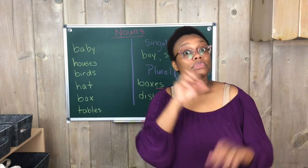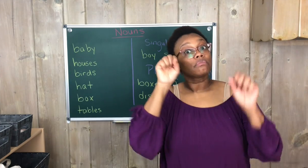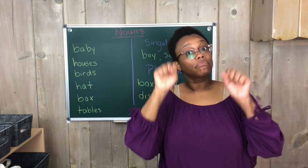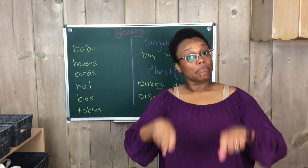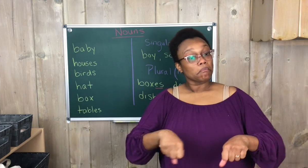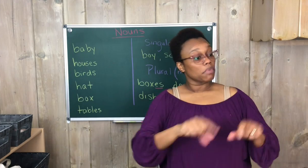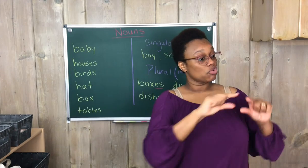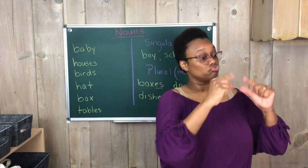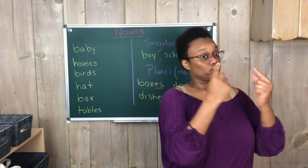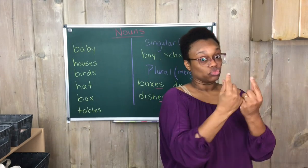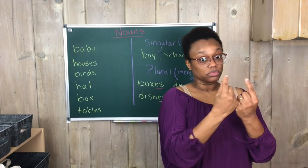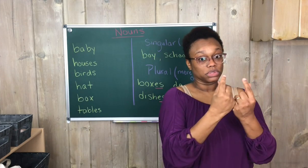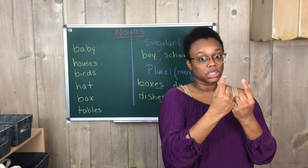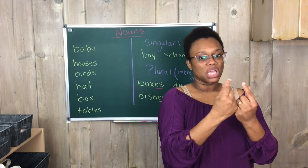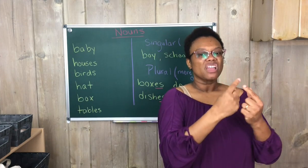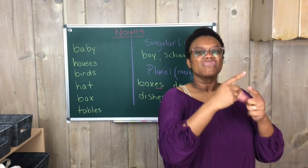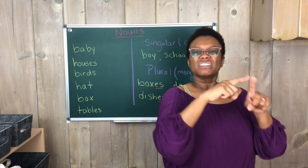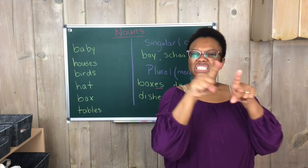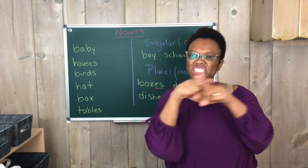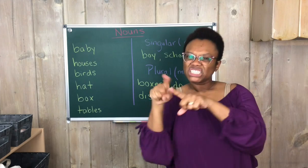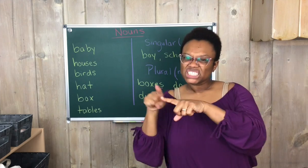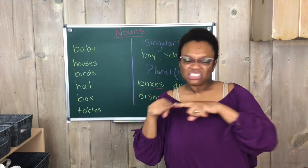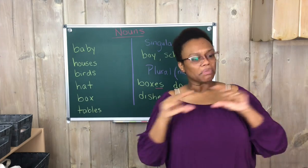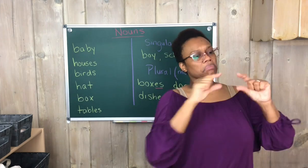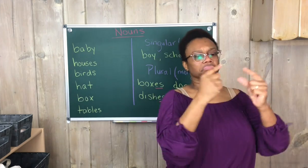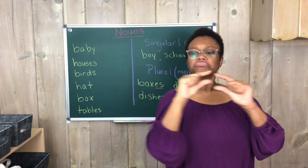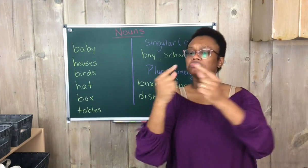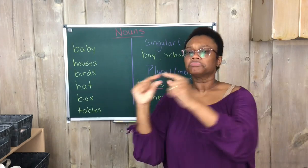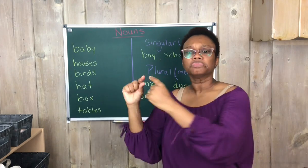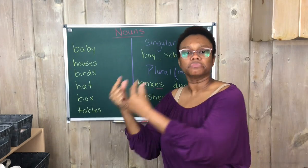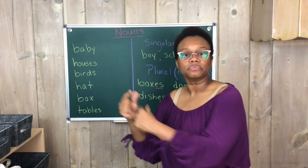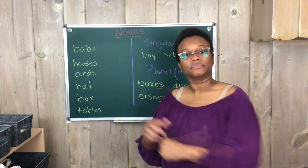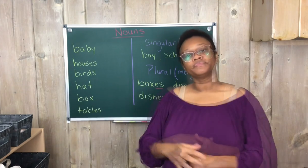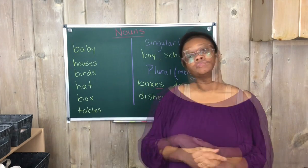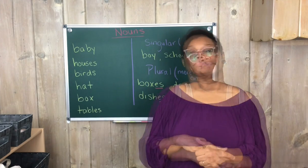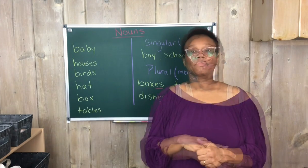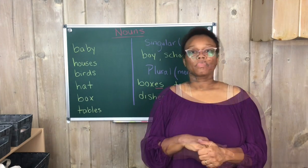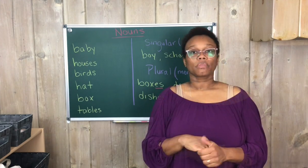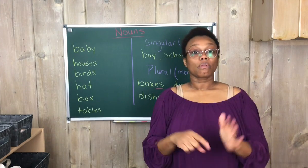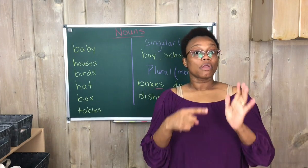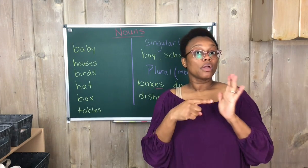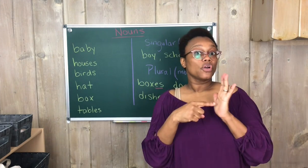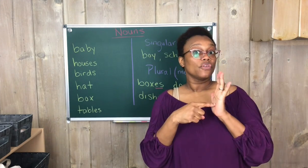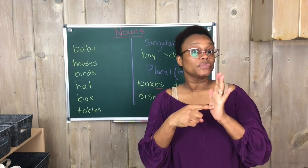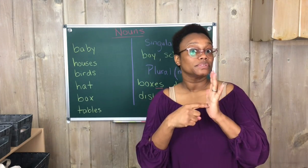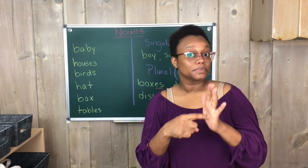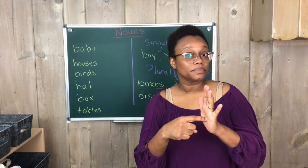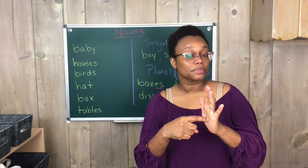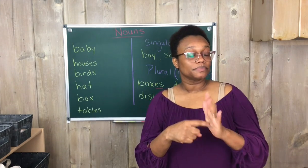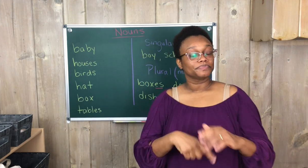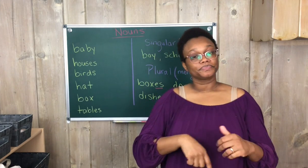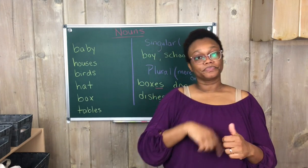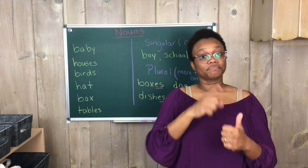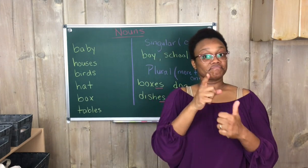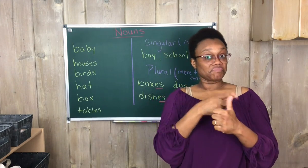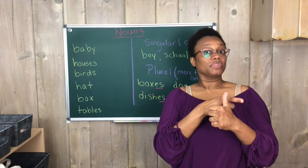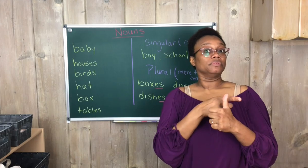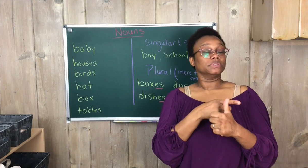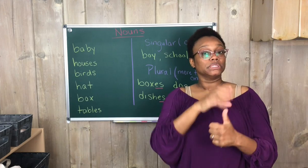So nouns can be in different categories or groups. For example, there